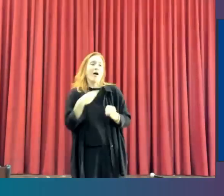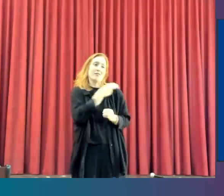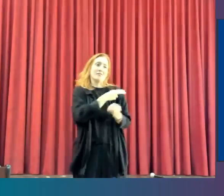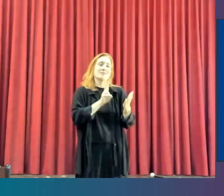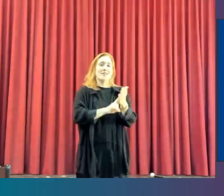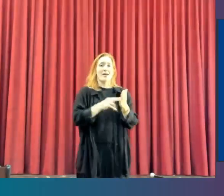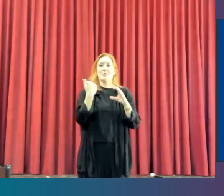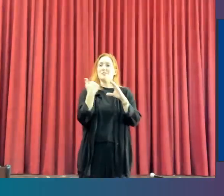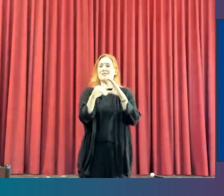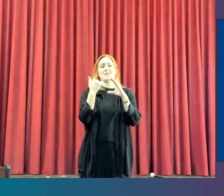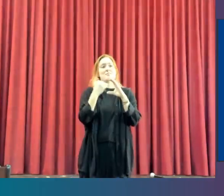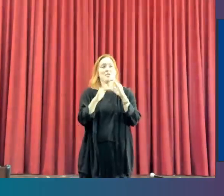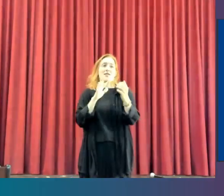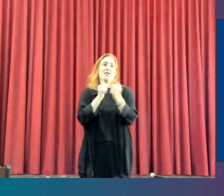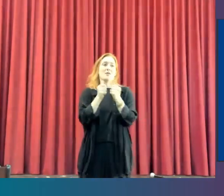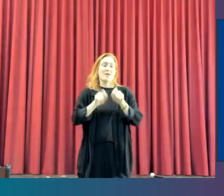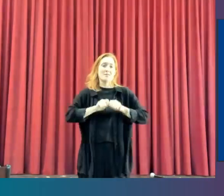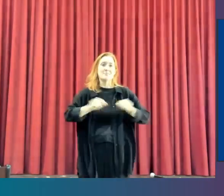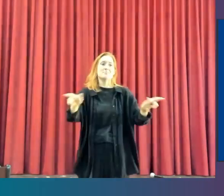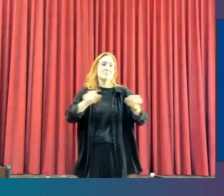updates.